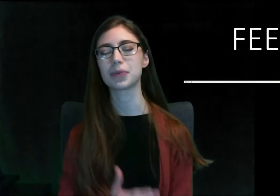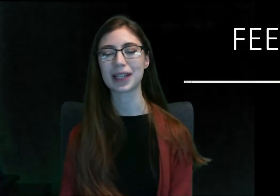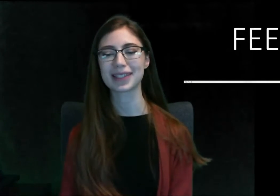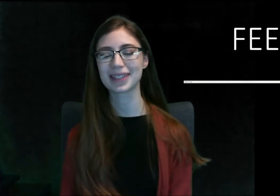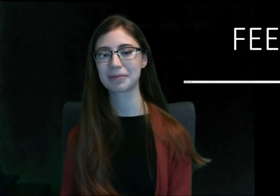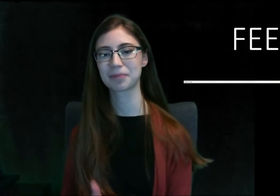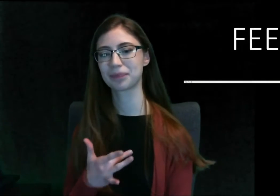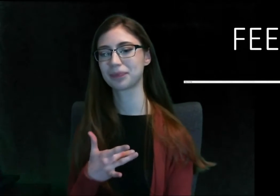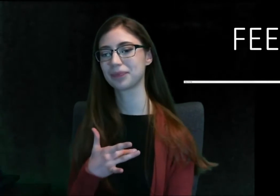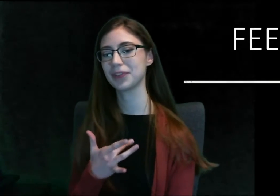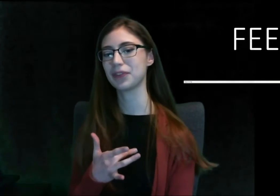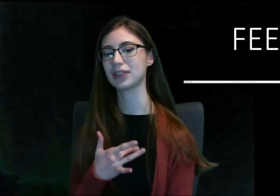twice. Feel.